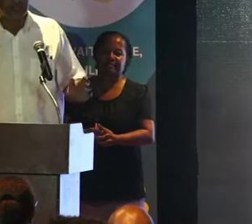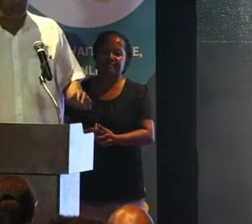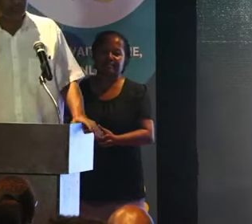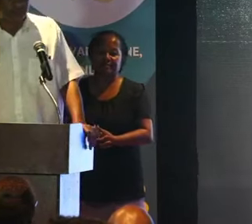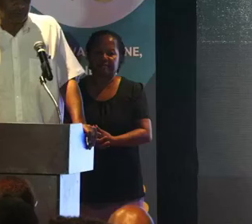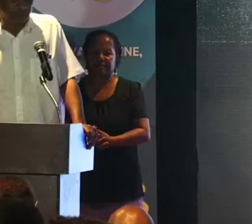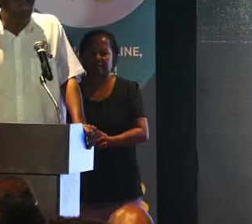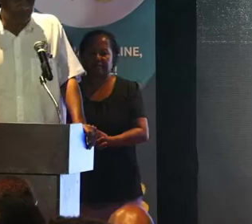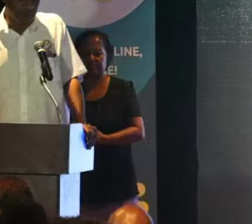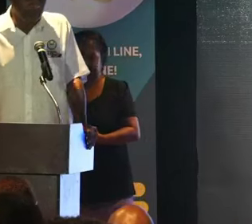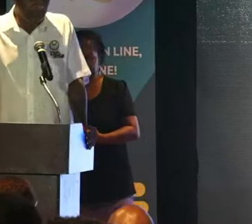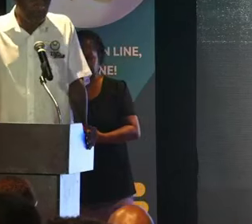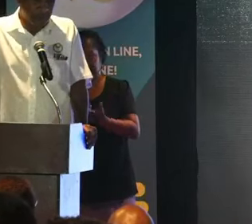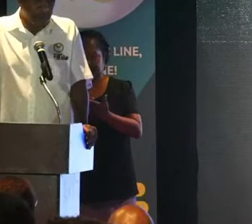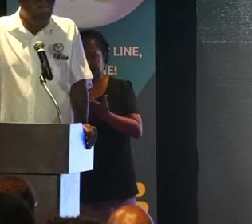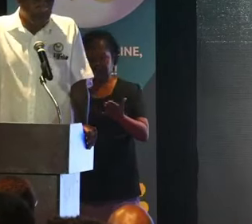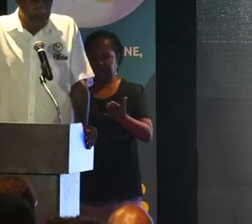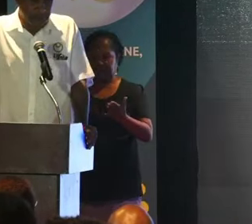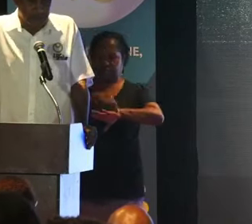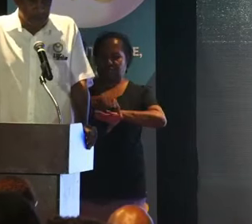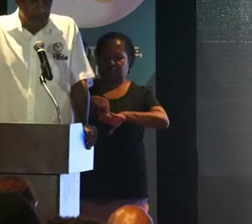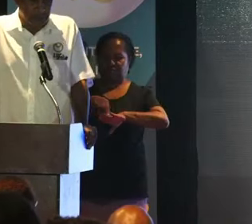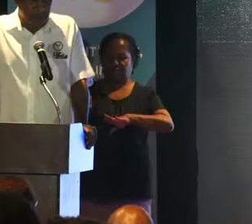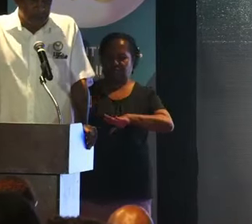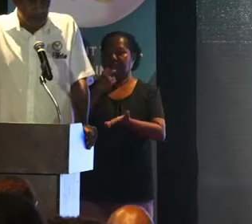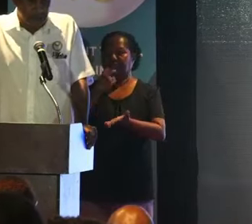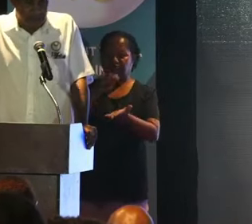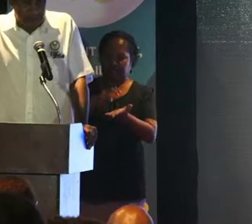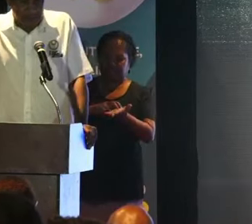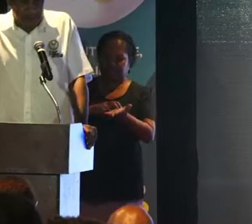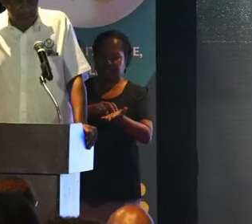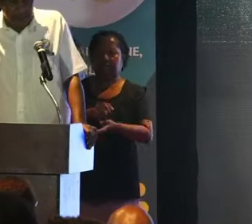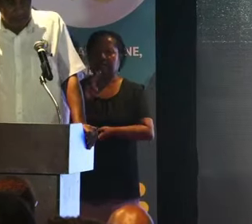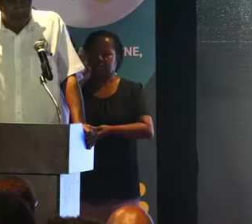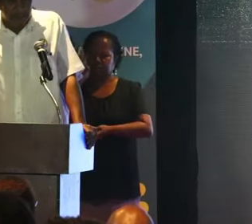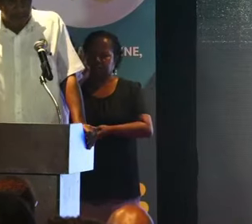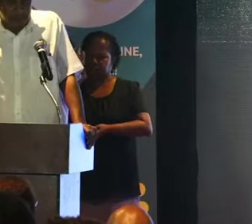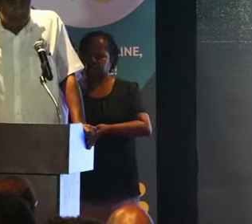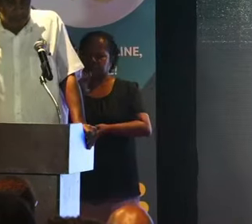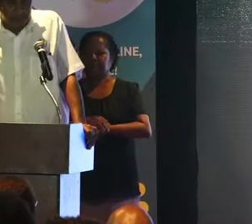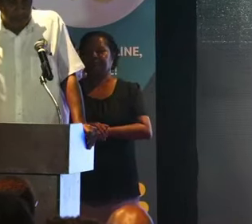This is the process you go through for a company registration. You will see that there are